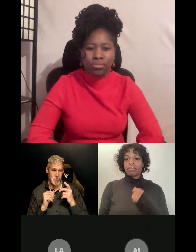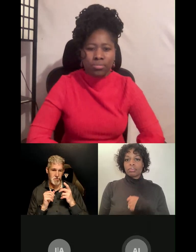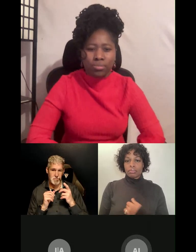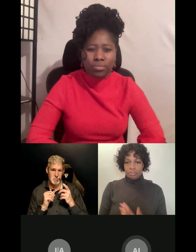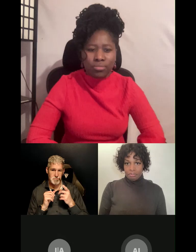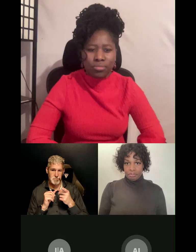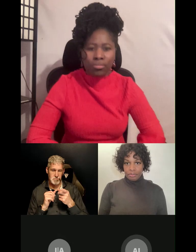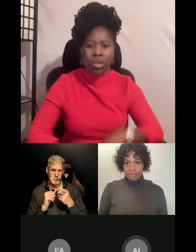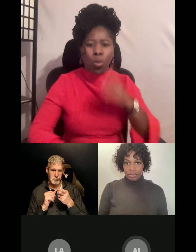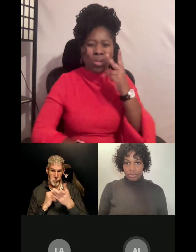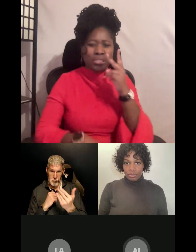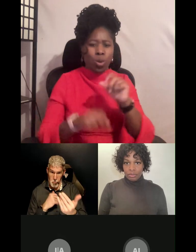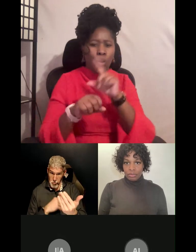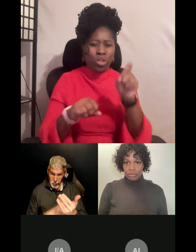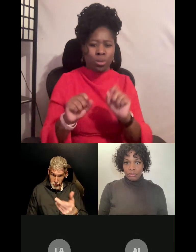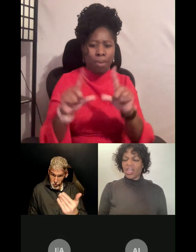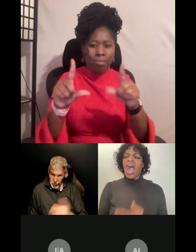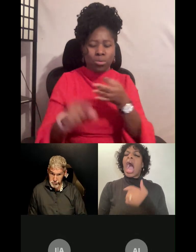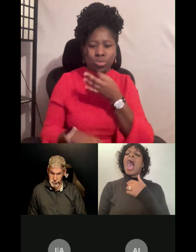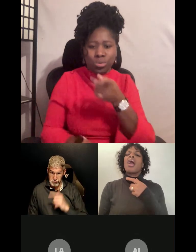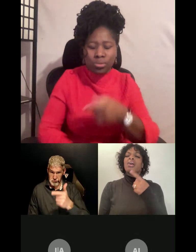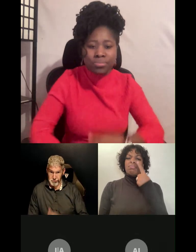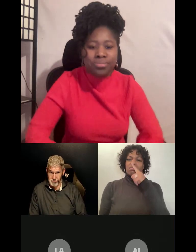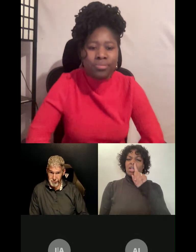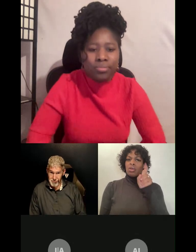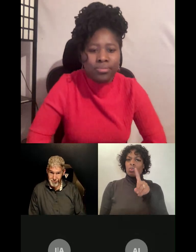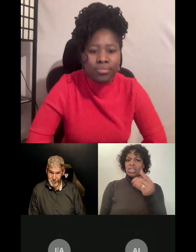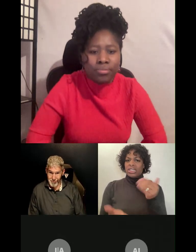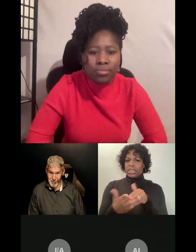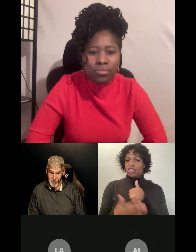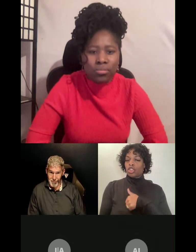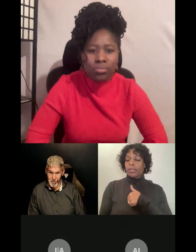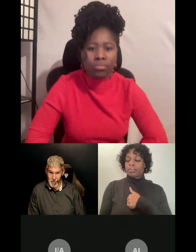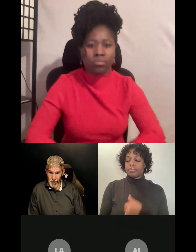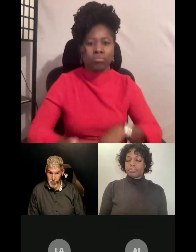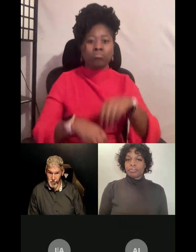media? What are the common stereotypes?